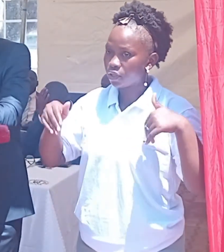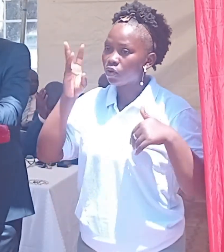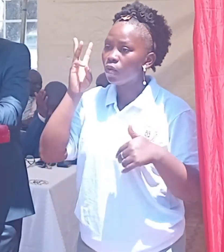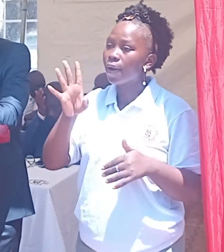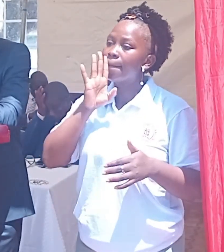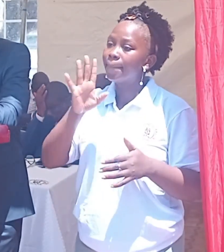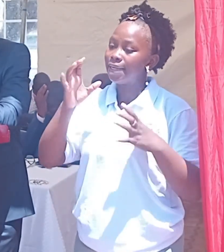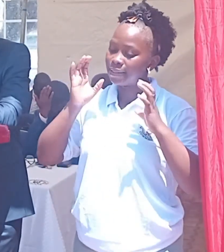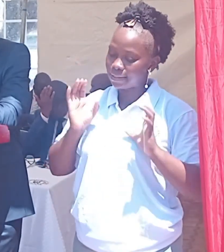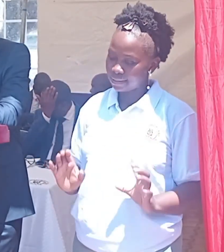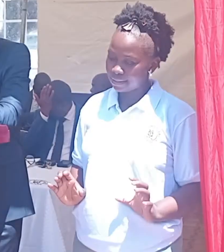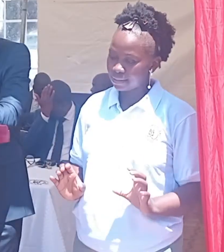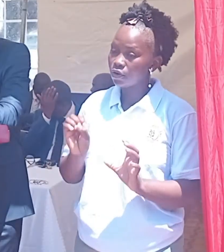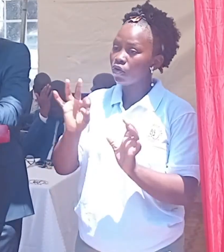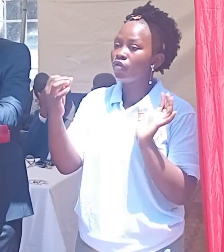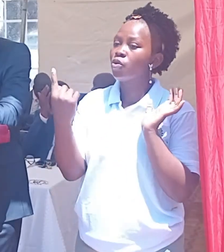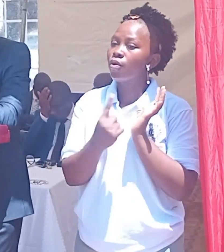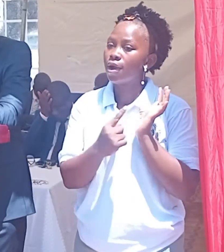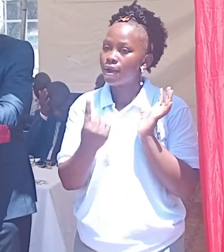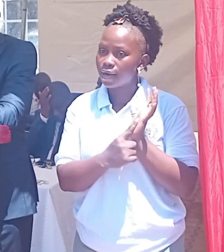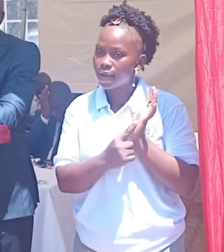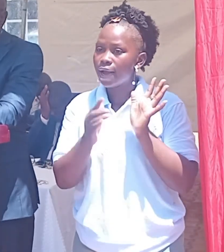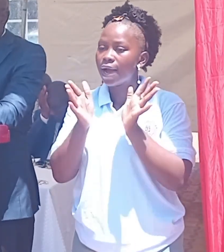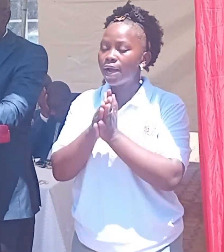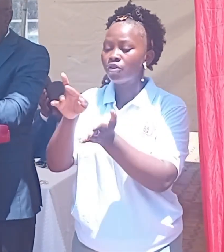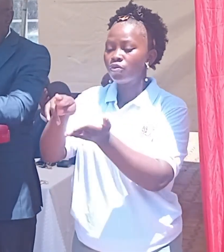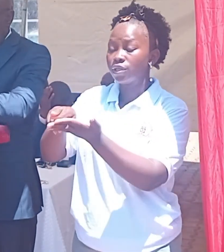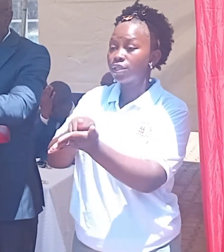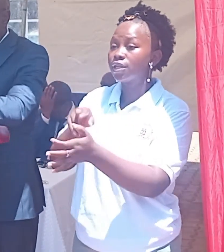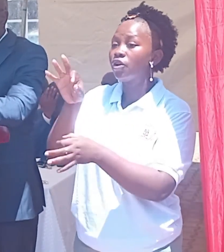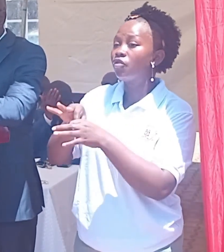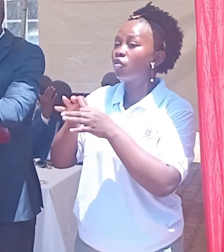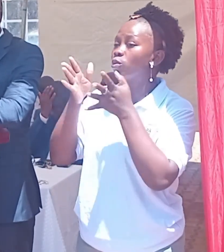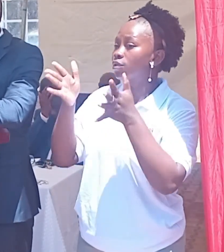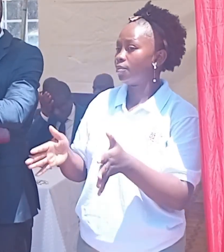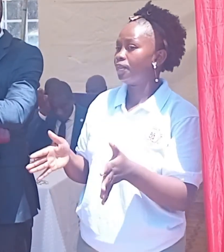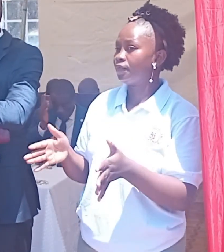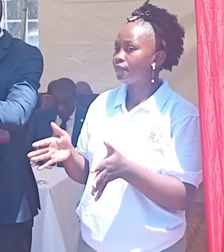a citizen of Uganda and a registered voter.